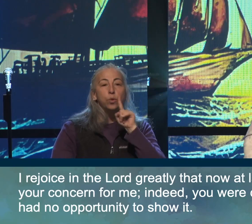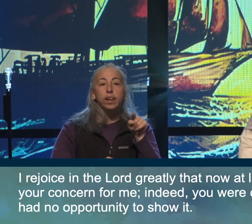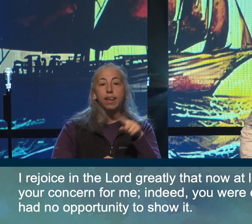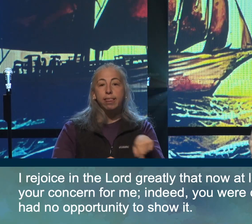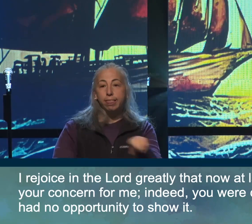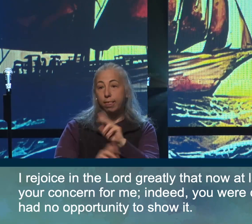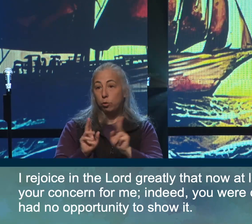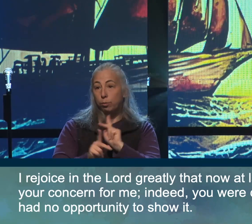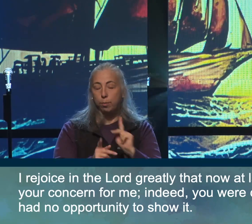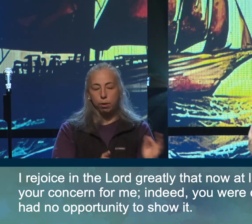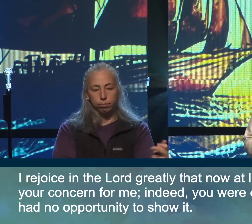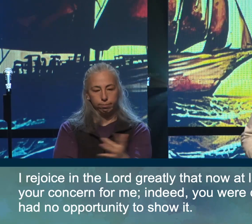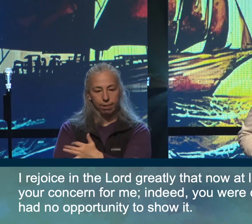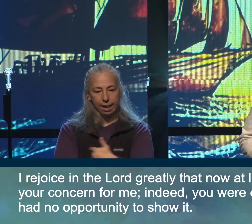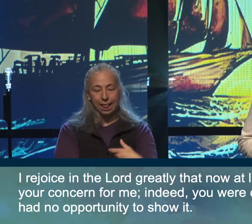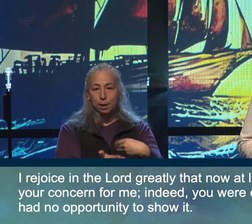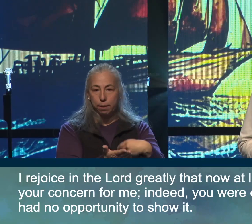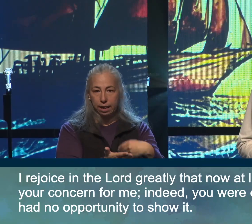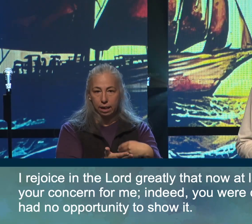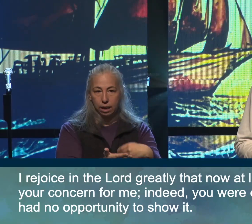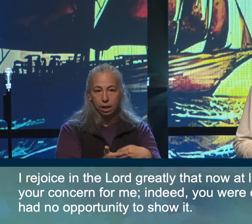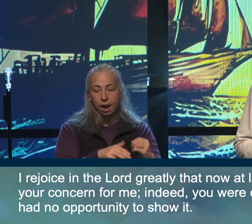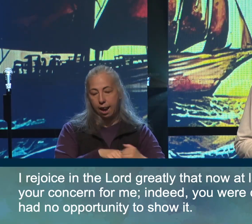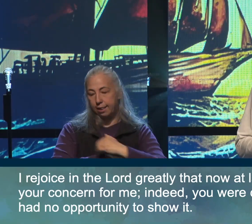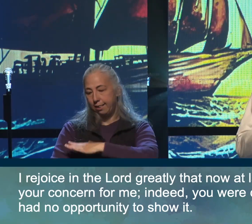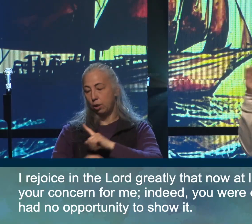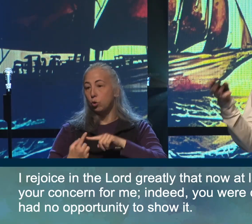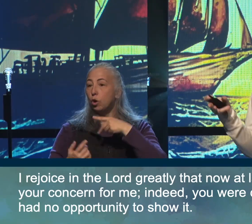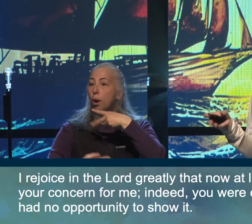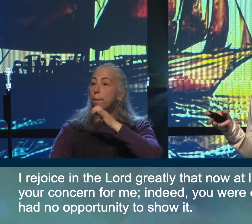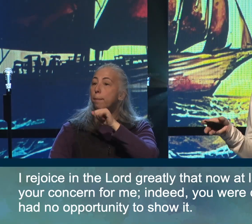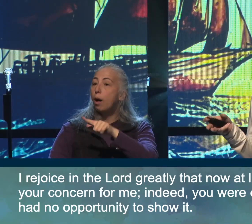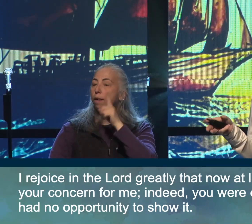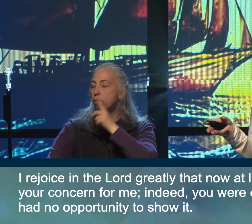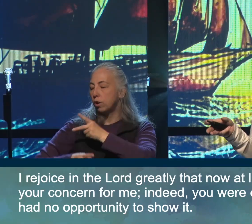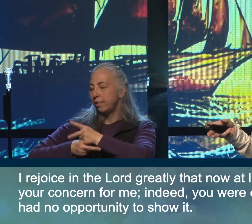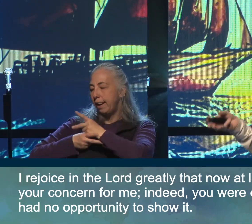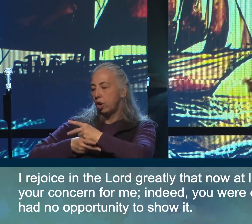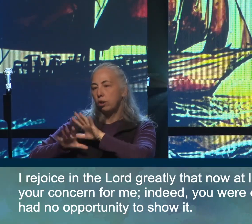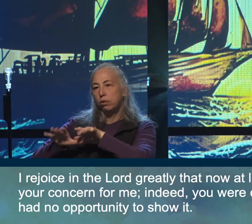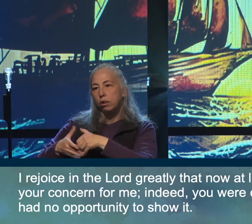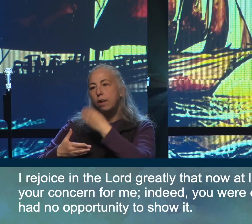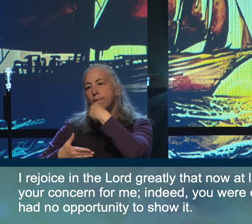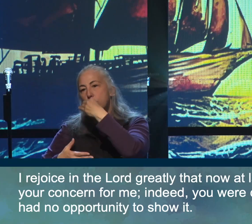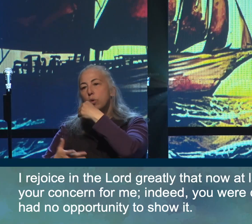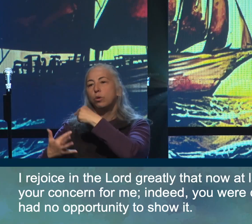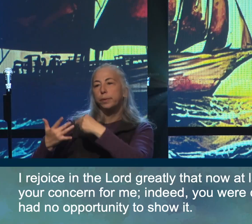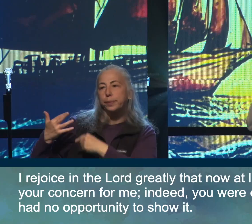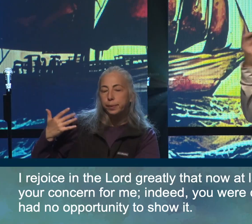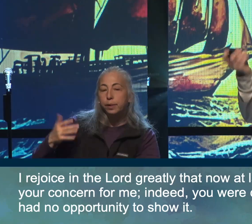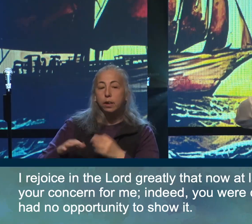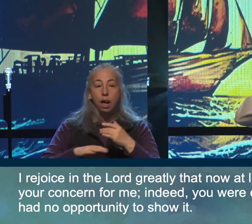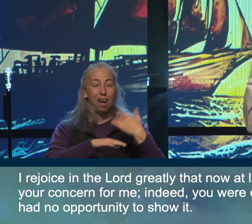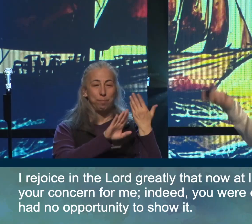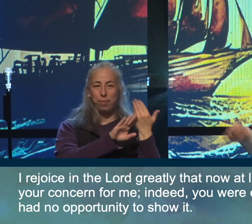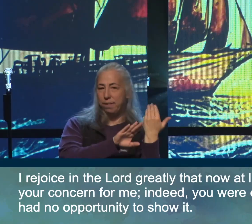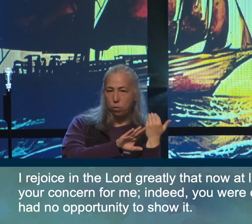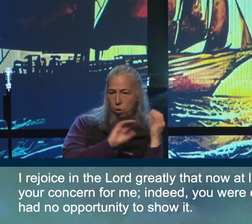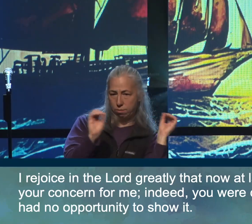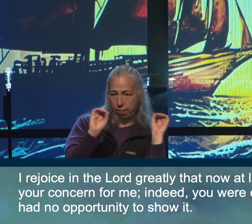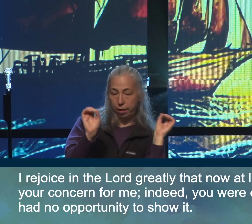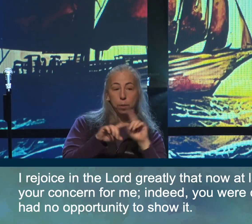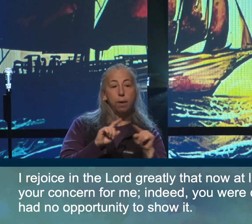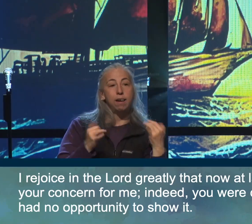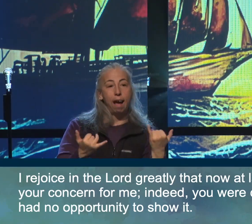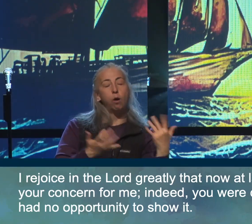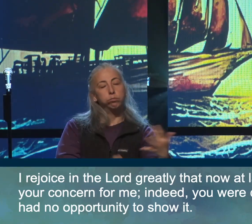money and they had sent it to Paul to help care for him. And they hadn't done that earlier on, but now they were doing that. And so he's saying, this is